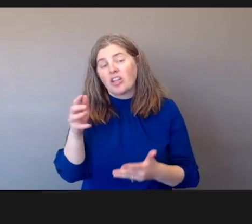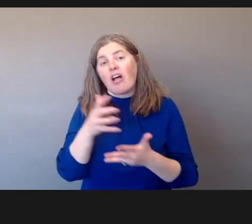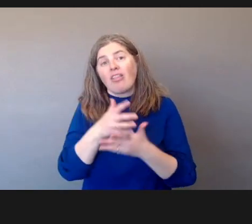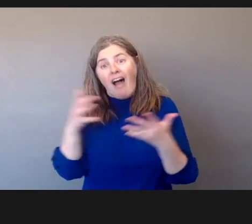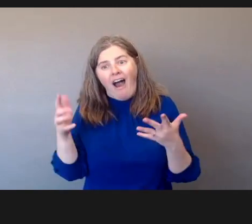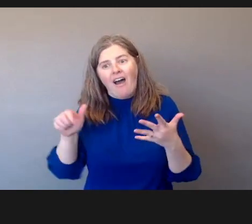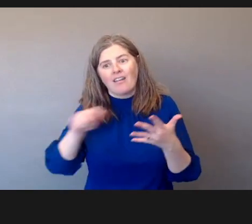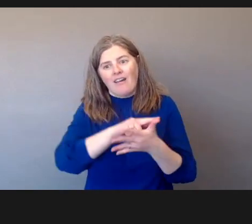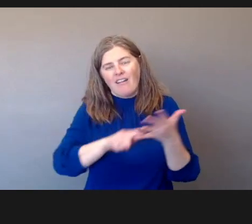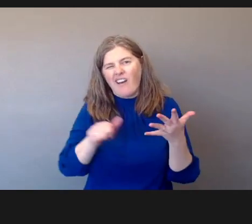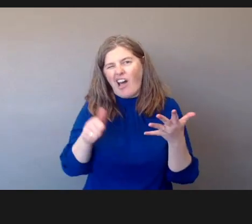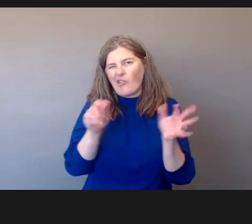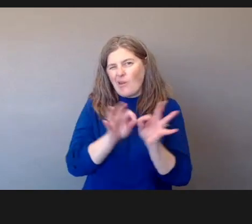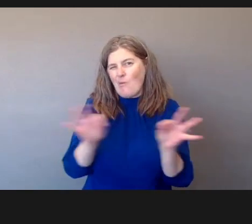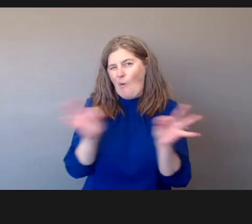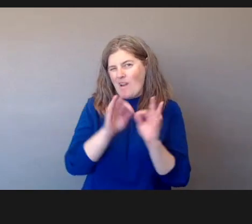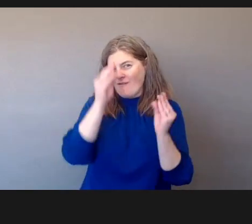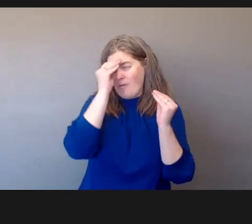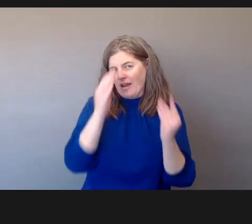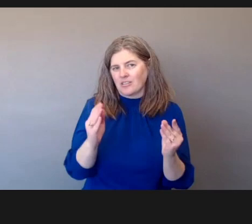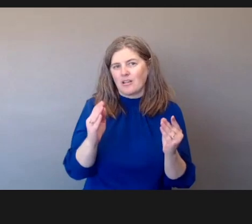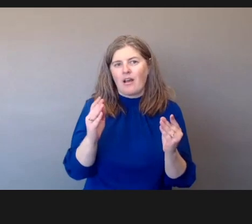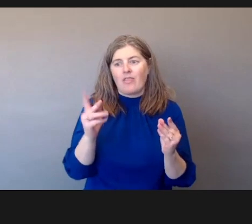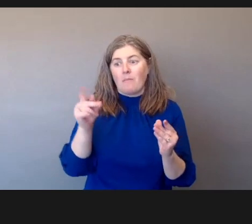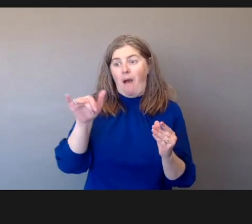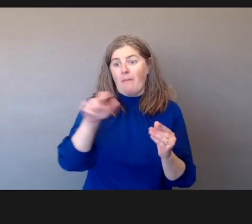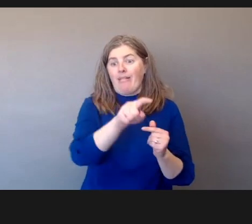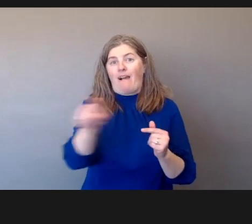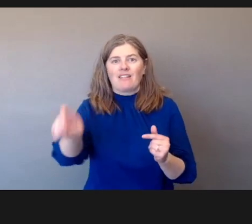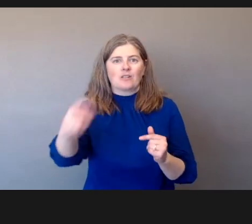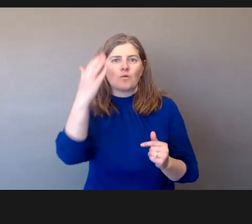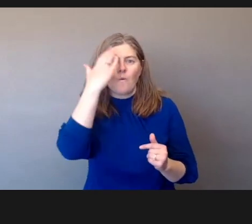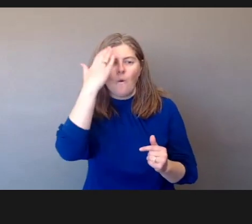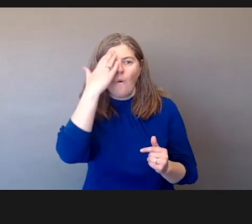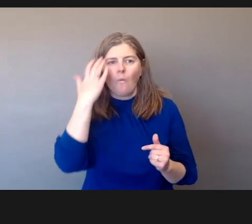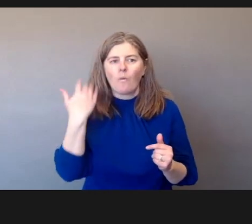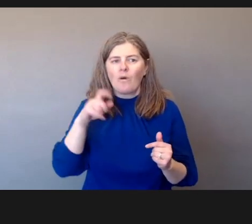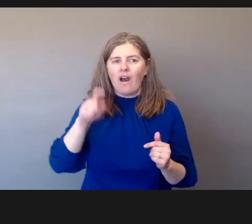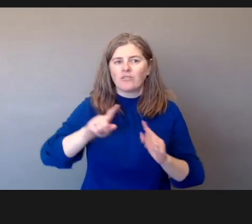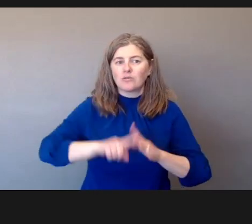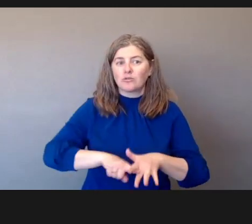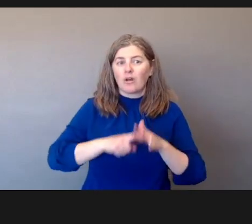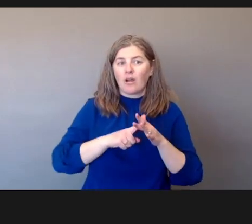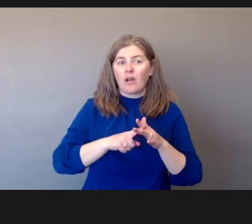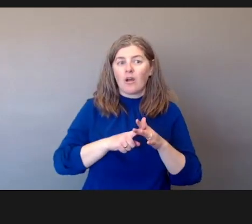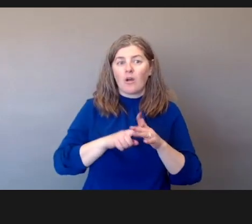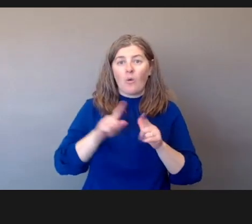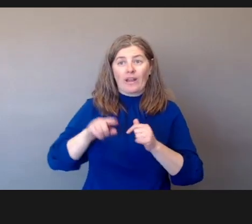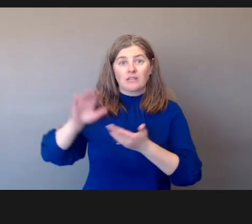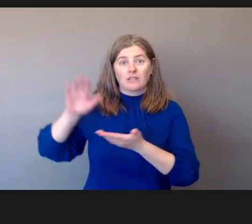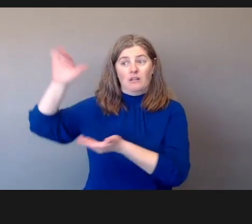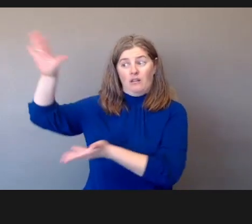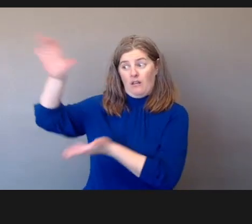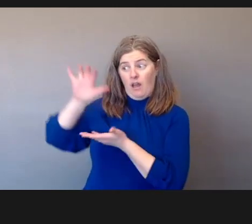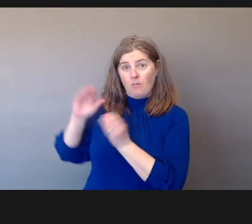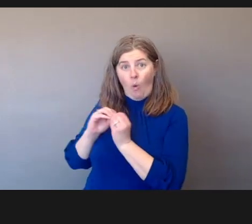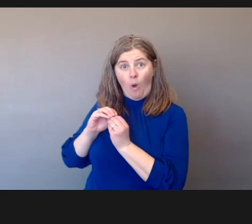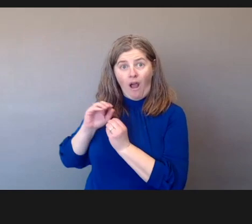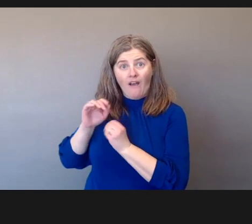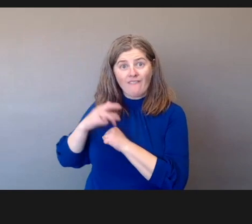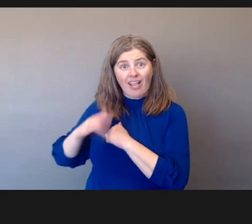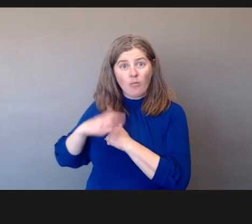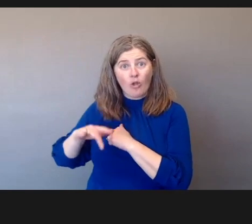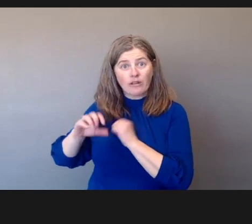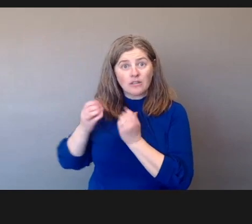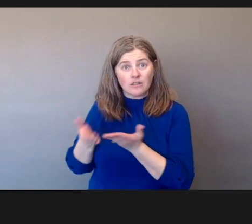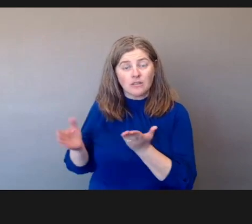of other important information the public's going to need to know. We're going to have to start once supplies become more available, heavily